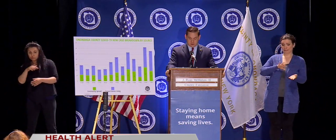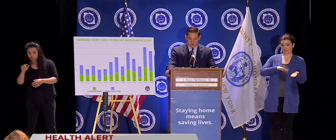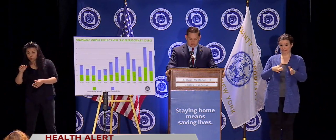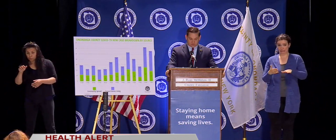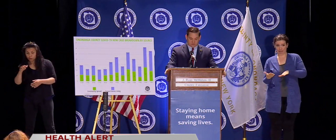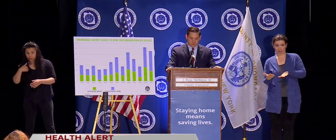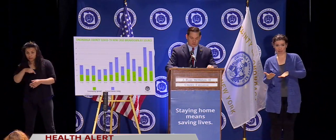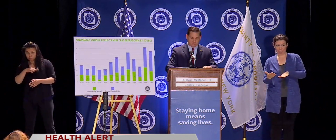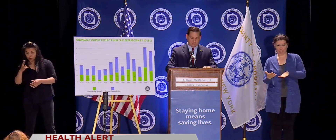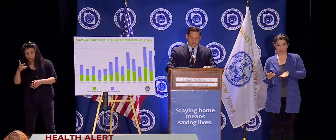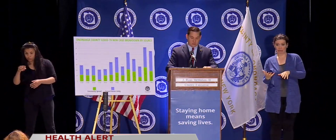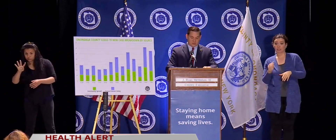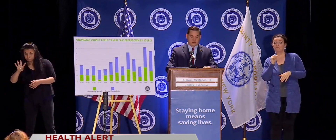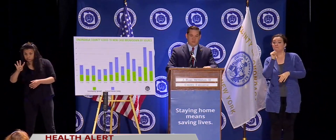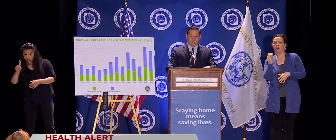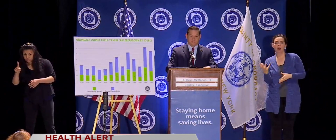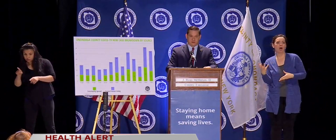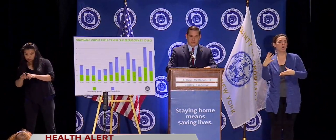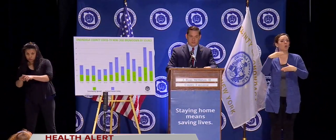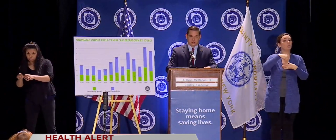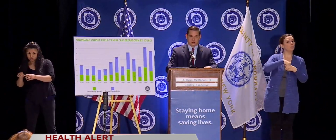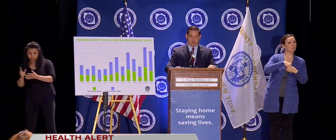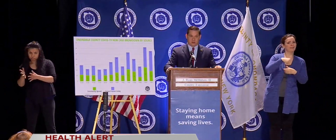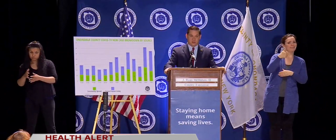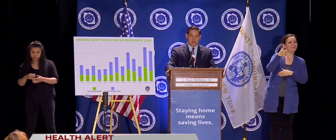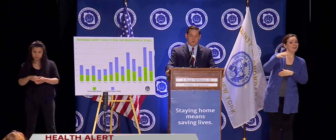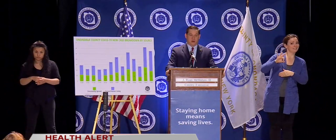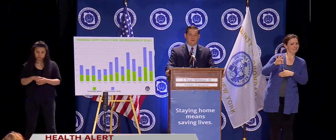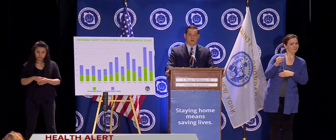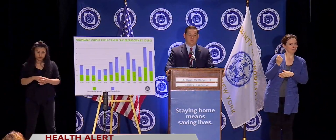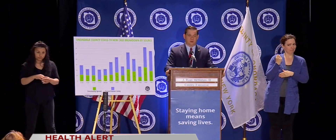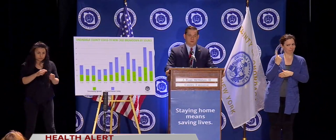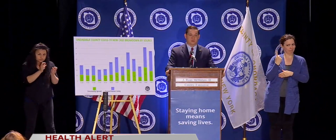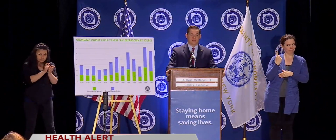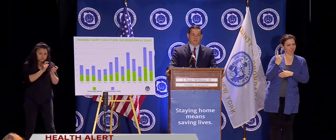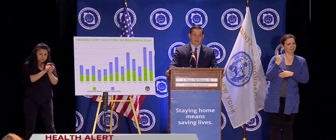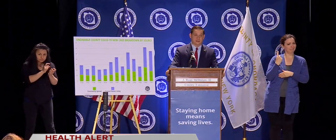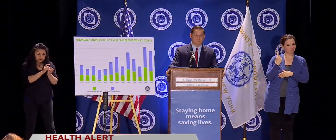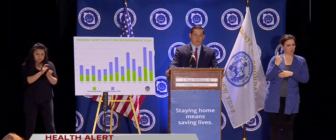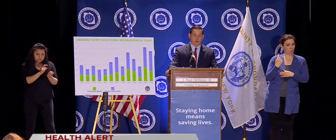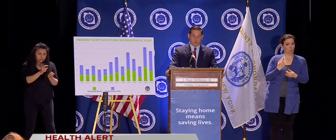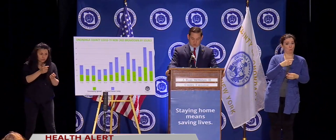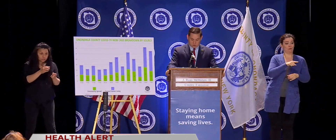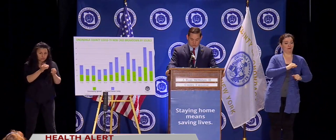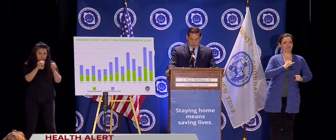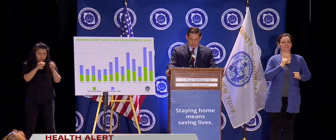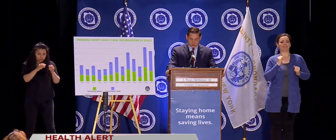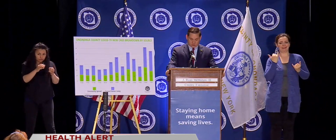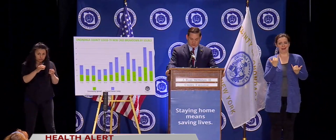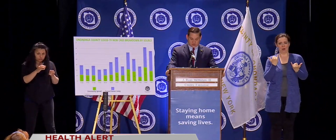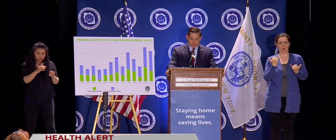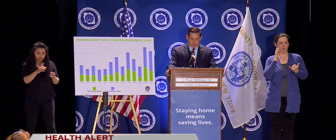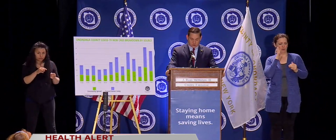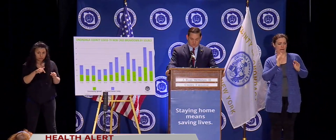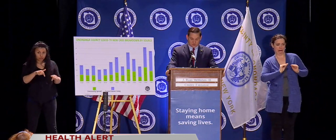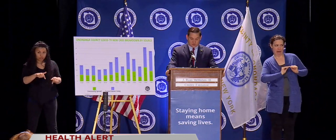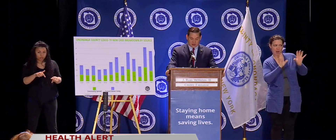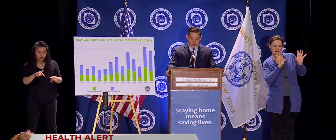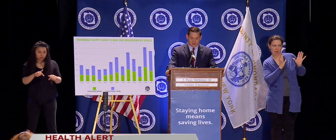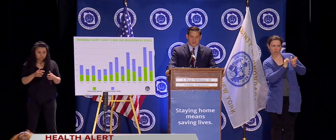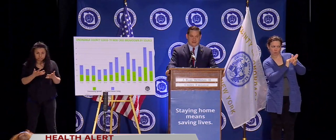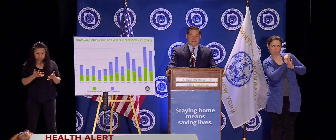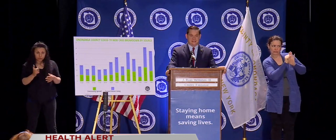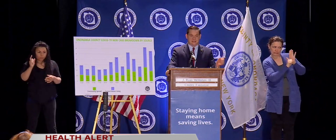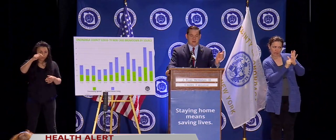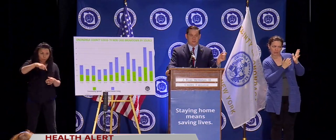today. After the information and some clarification. Again, we'll have final clarification on that tomorrow, but certainly it is our belief